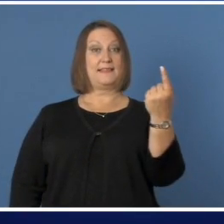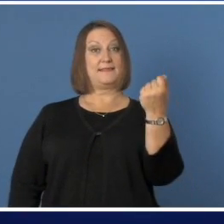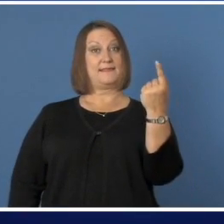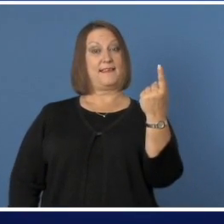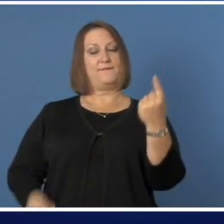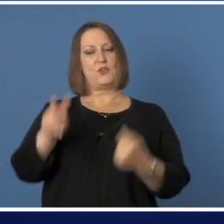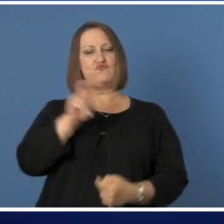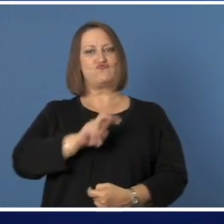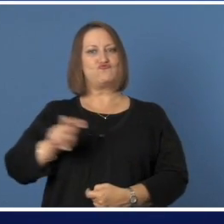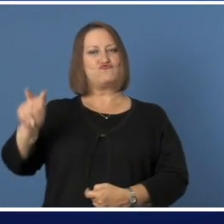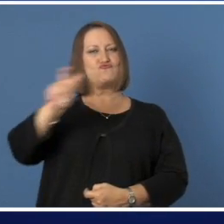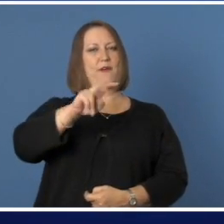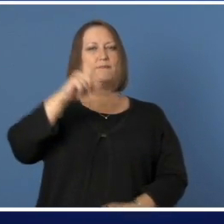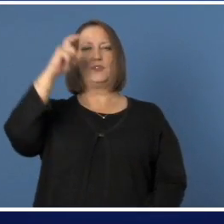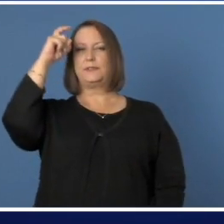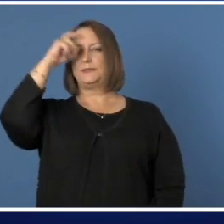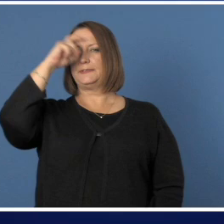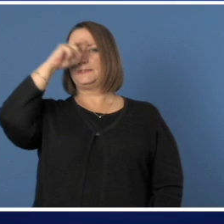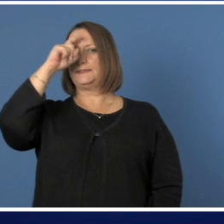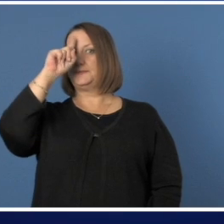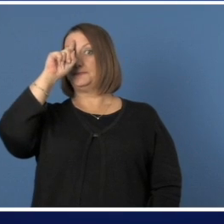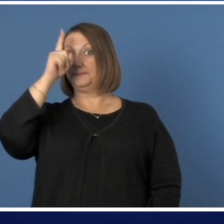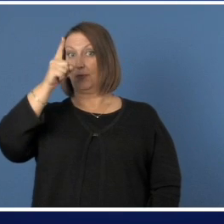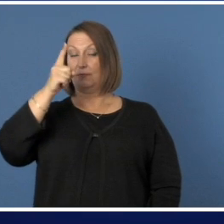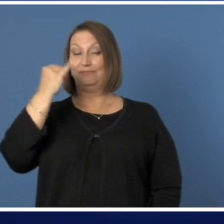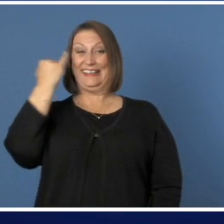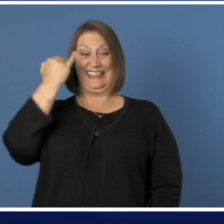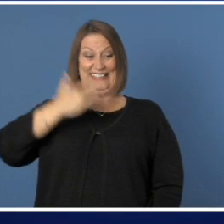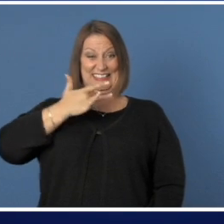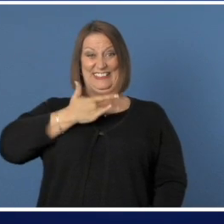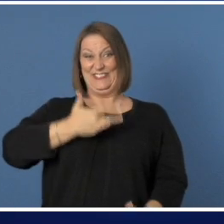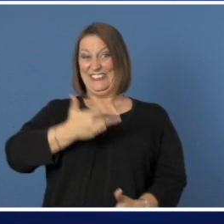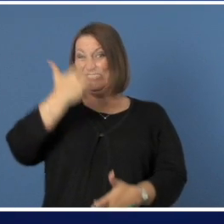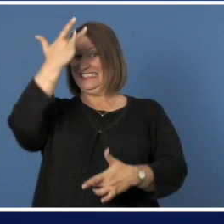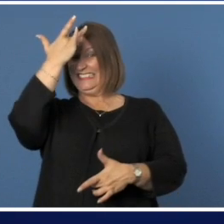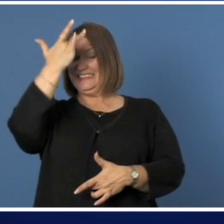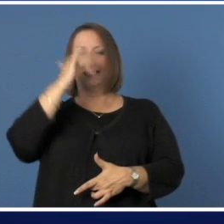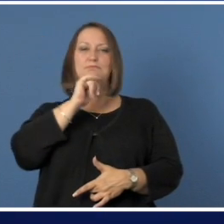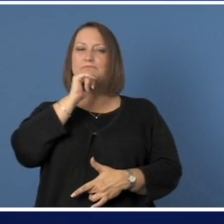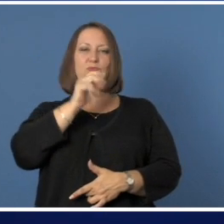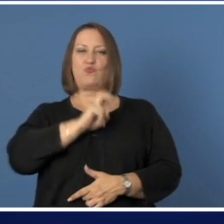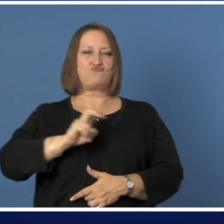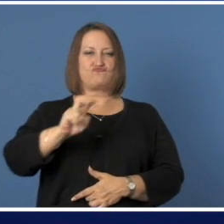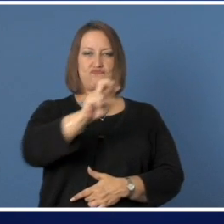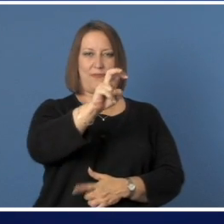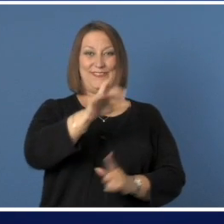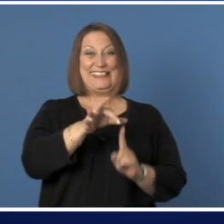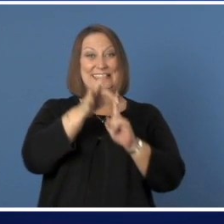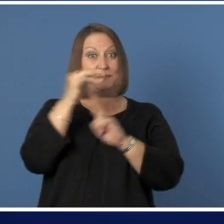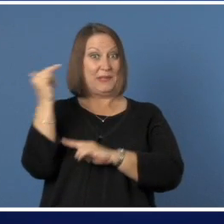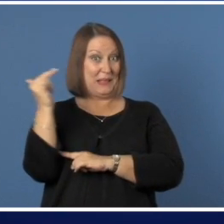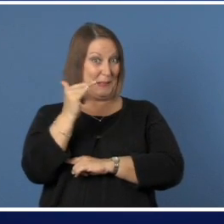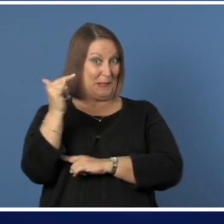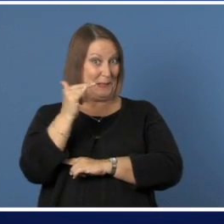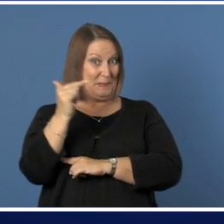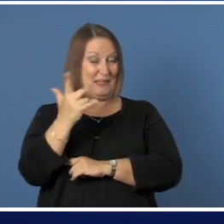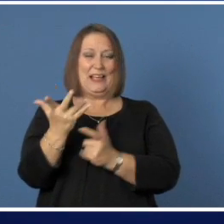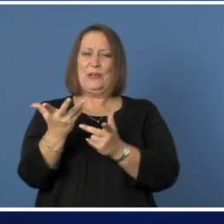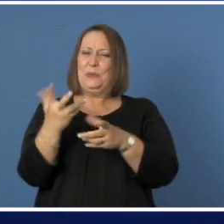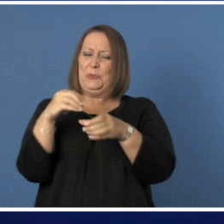Travel wisely Don't fly when you're ill With so many people